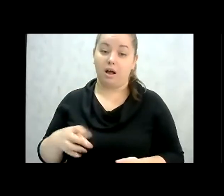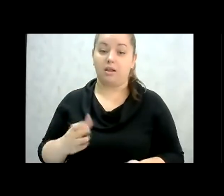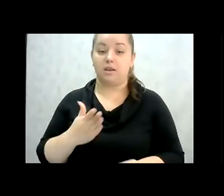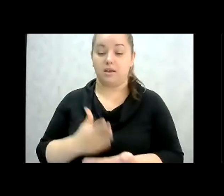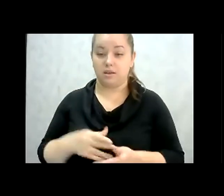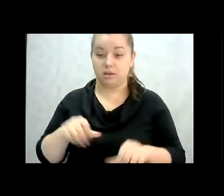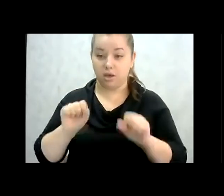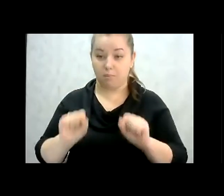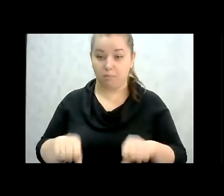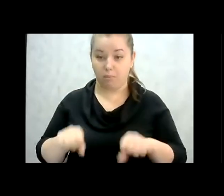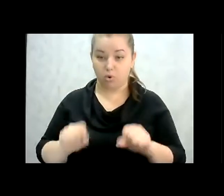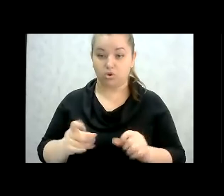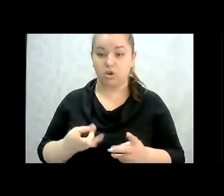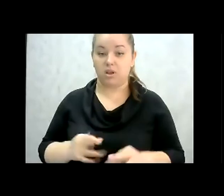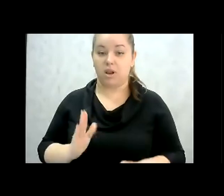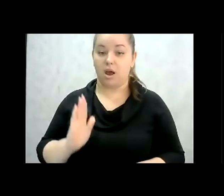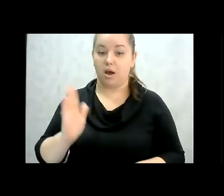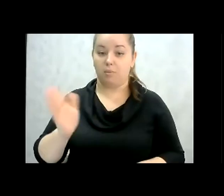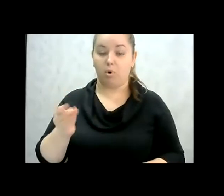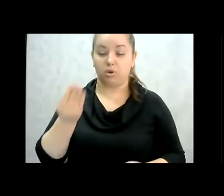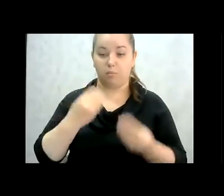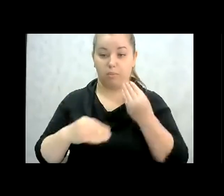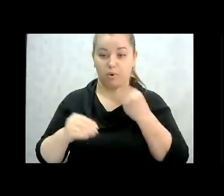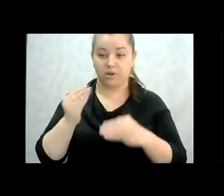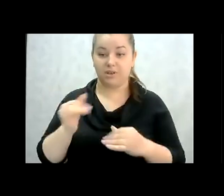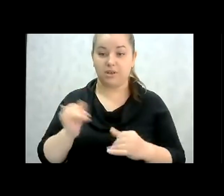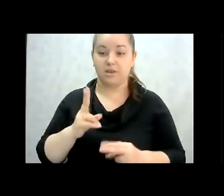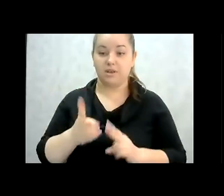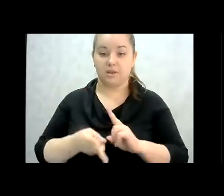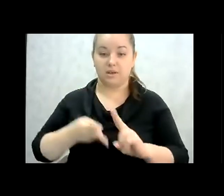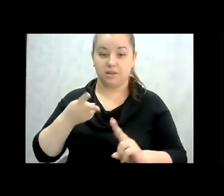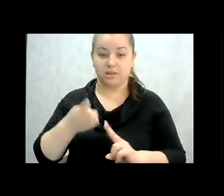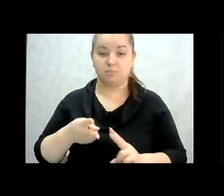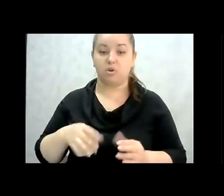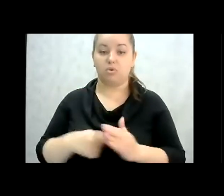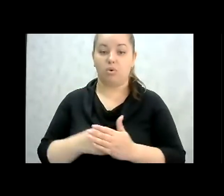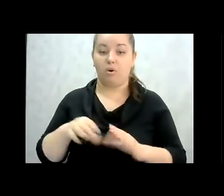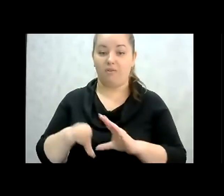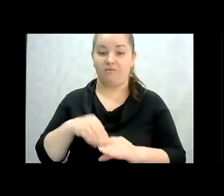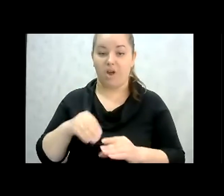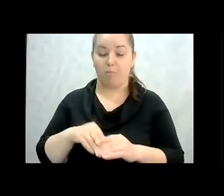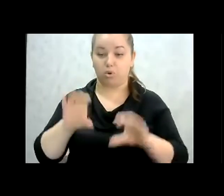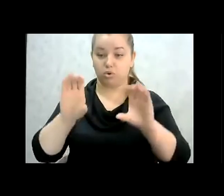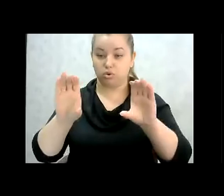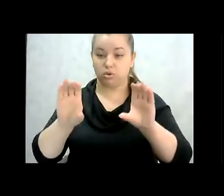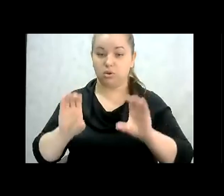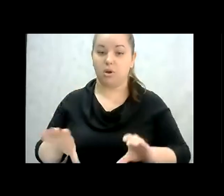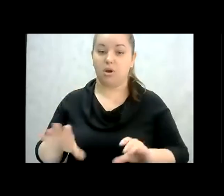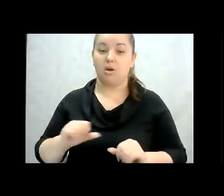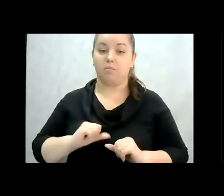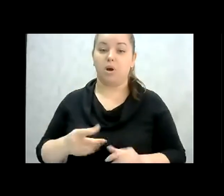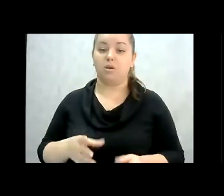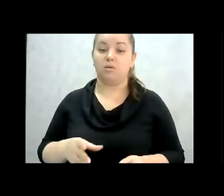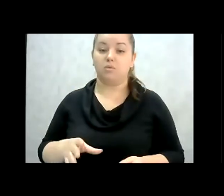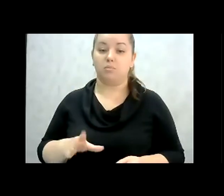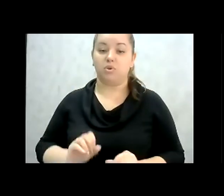election code should be comprehensive and preferably adopted through an inclusive and transparent process in order to bring